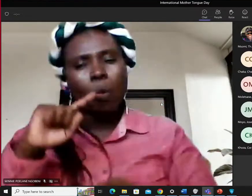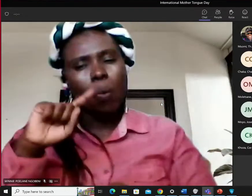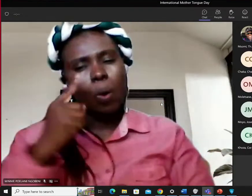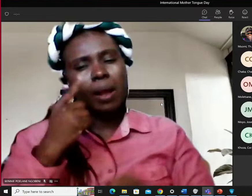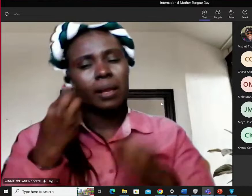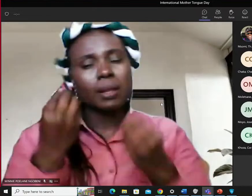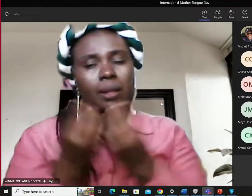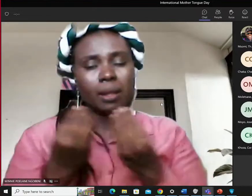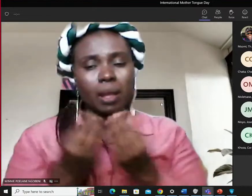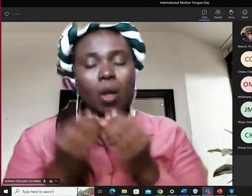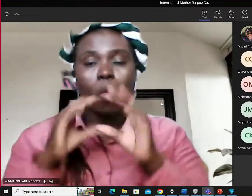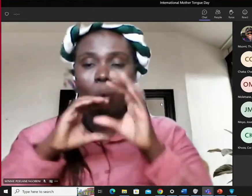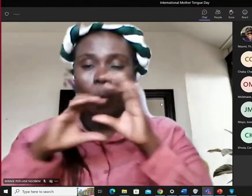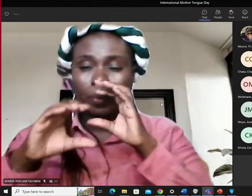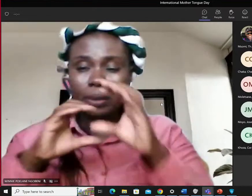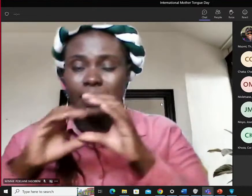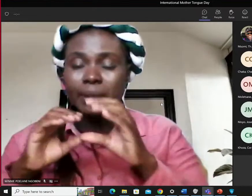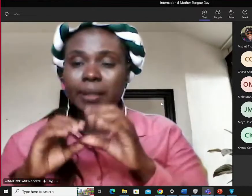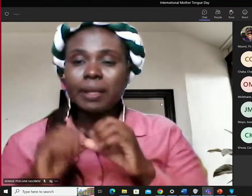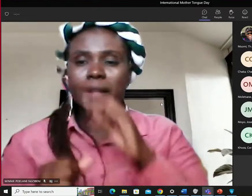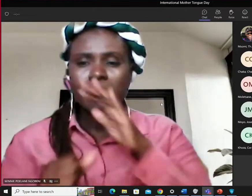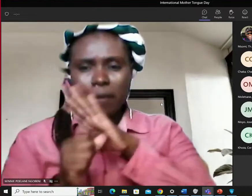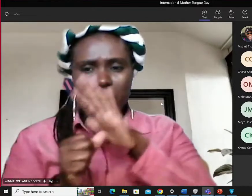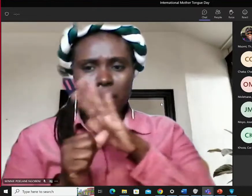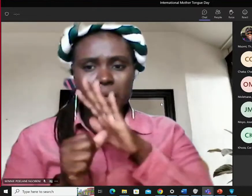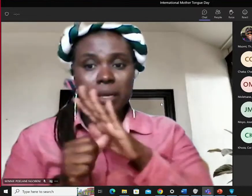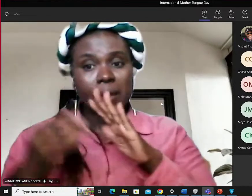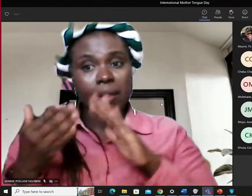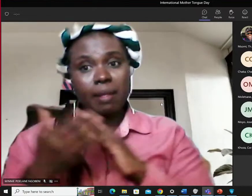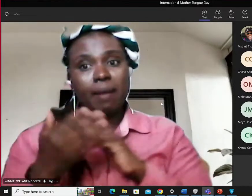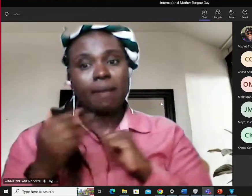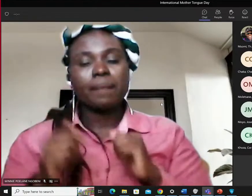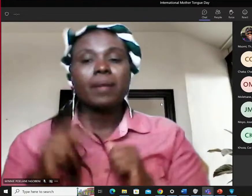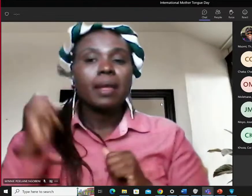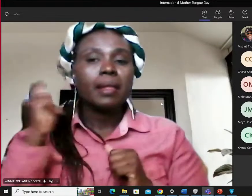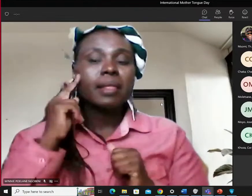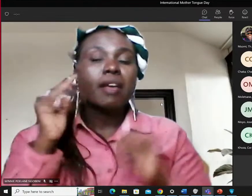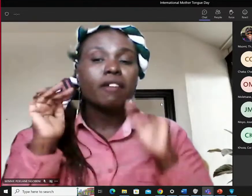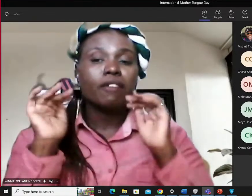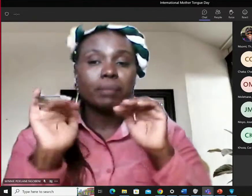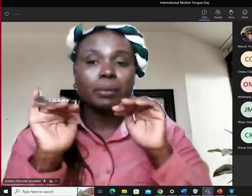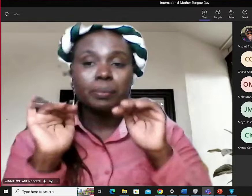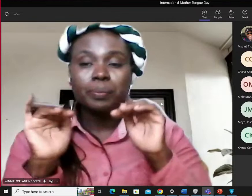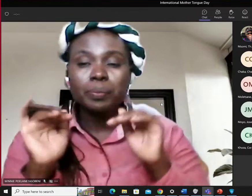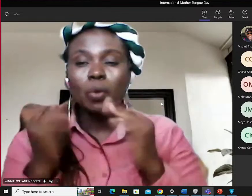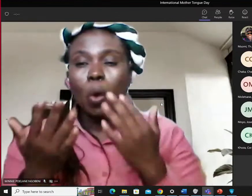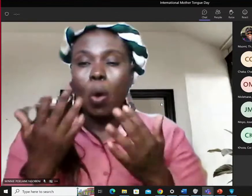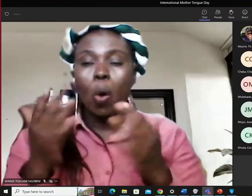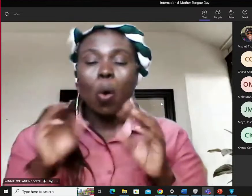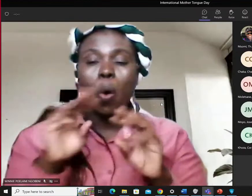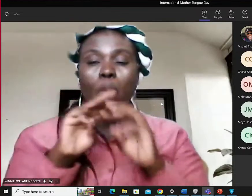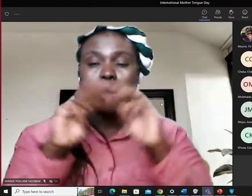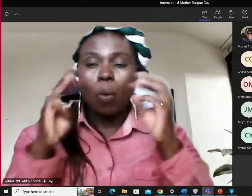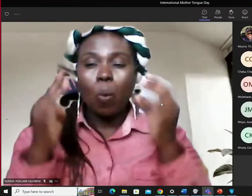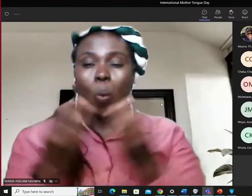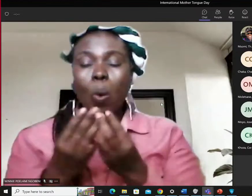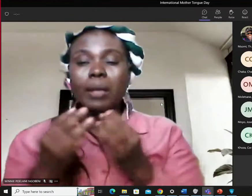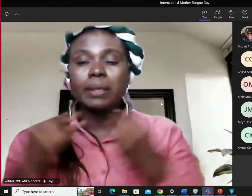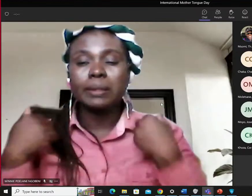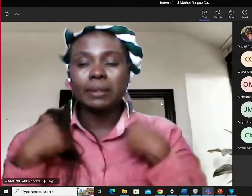communication is essential. The deaf people all over the world start fighting for